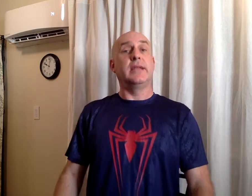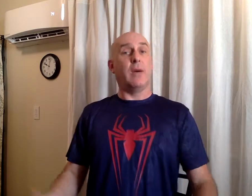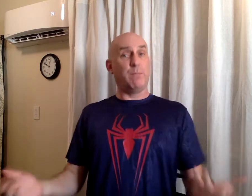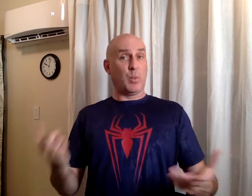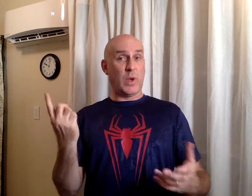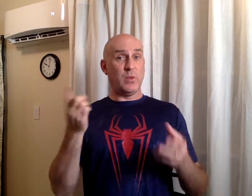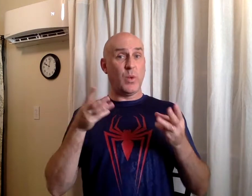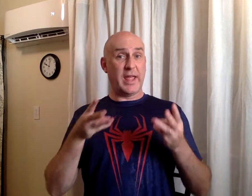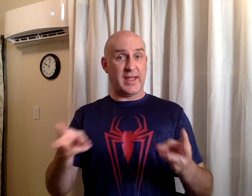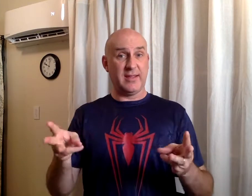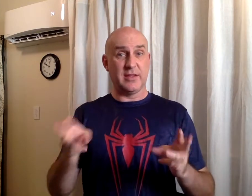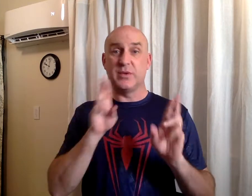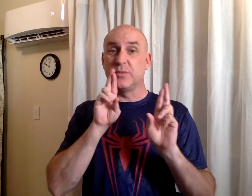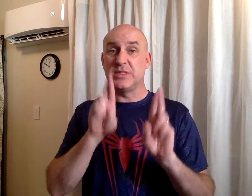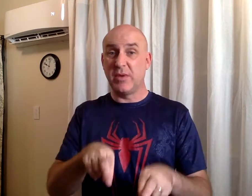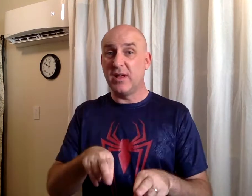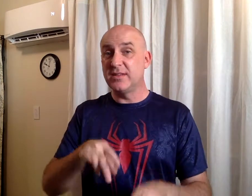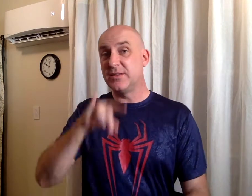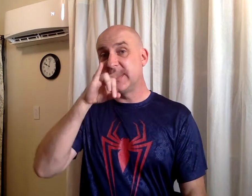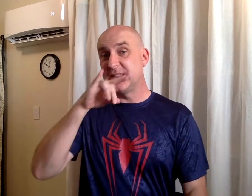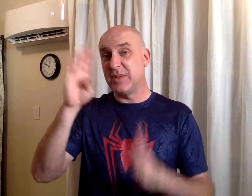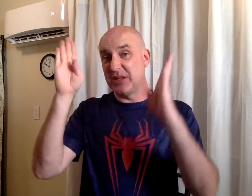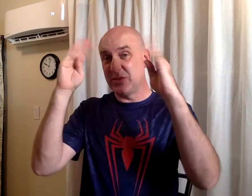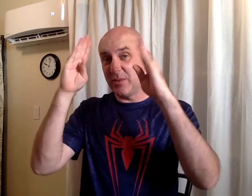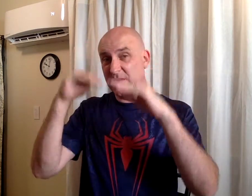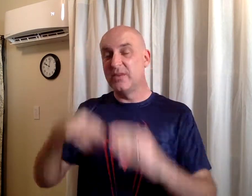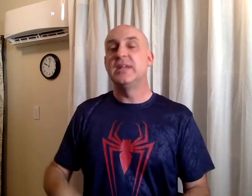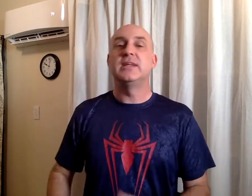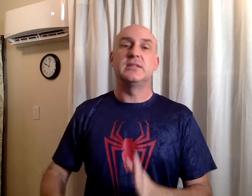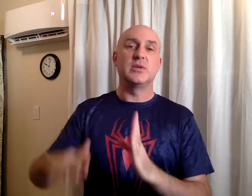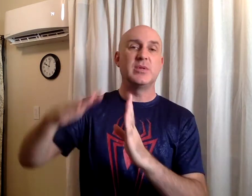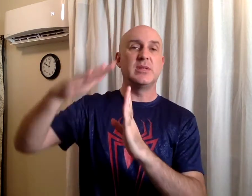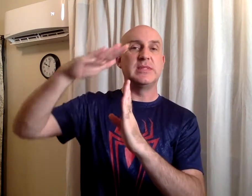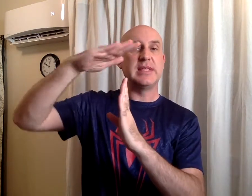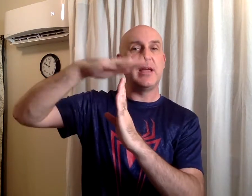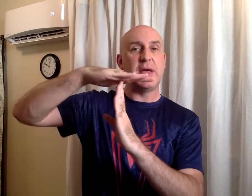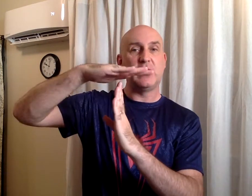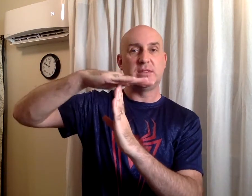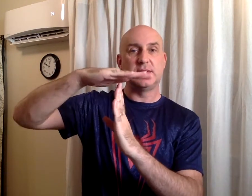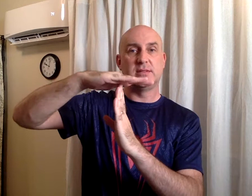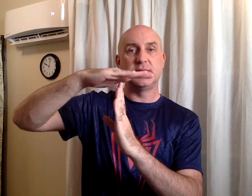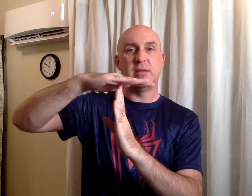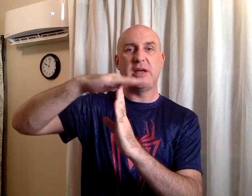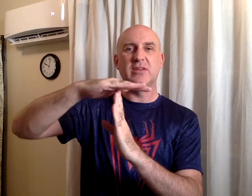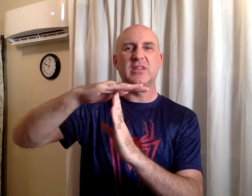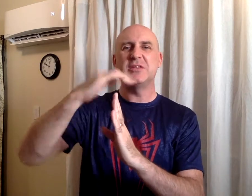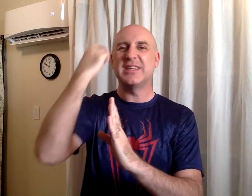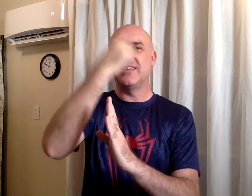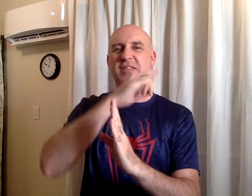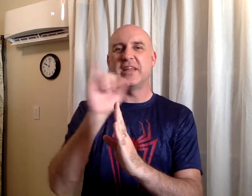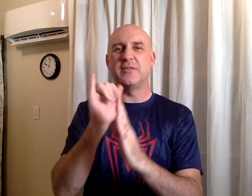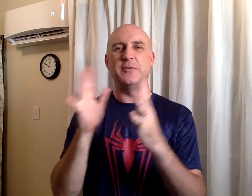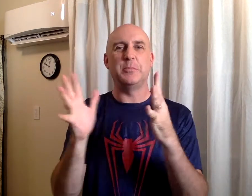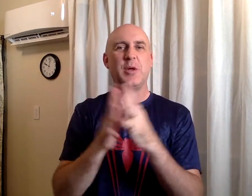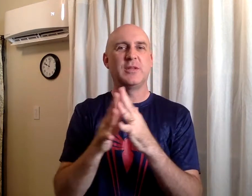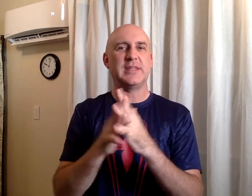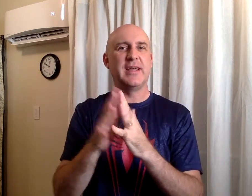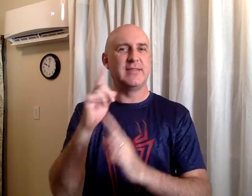Now, one way that you can respond to the kids being in trouble is you can put them in timeout. Timeout. It looks kind of like the football sign,